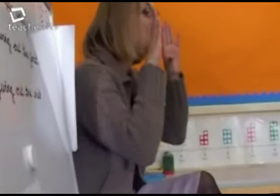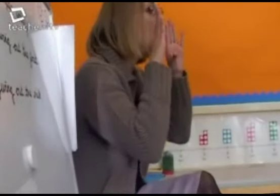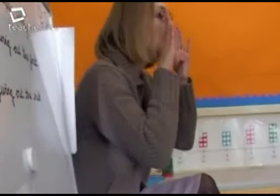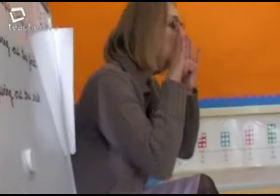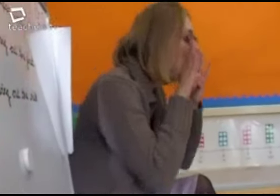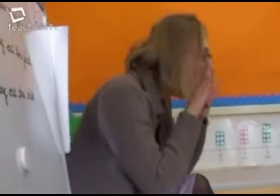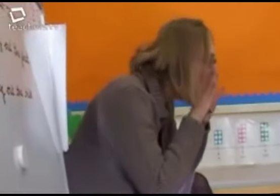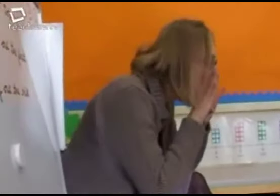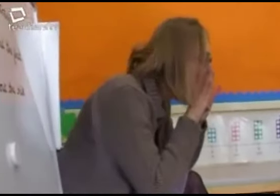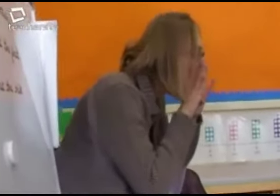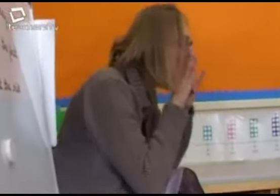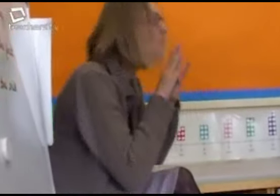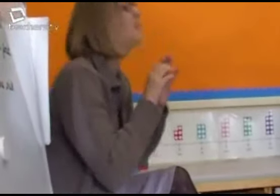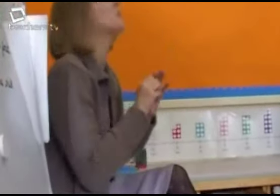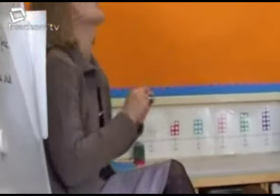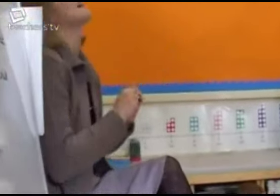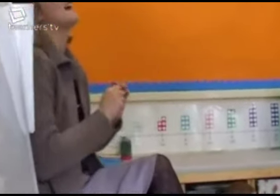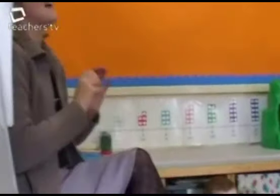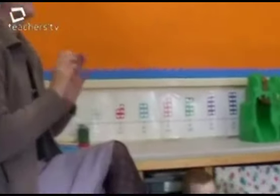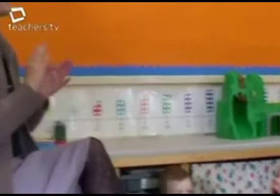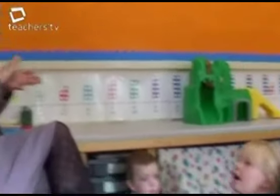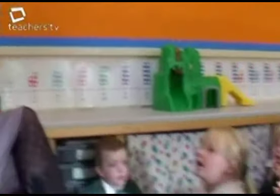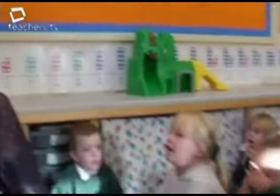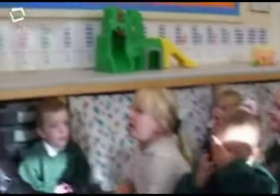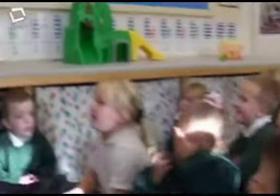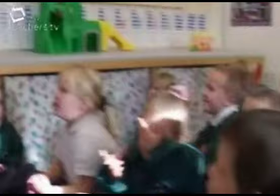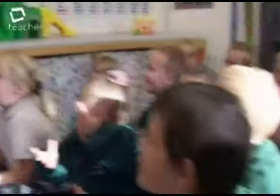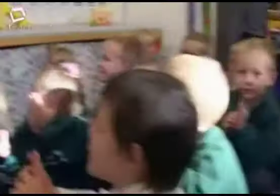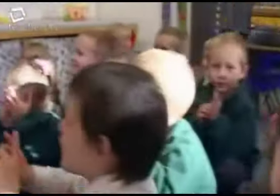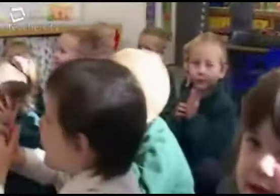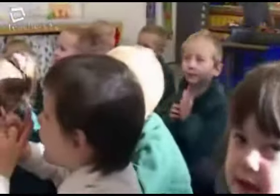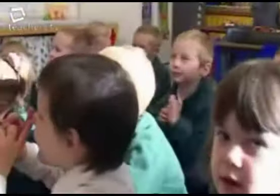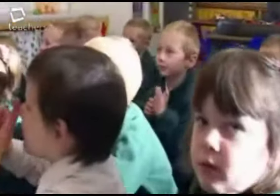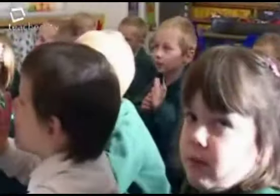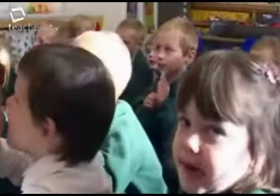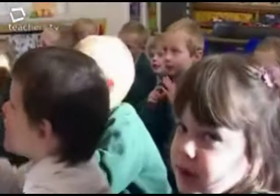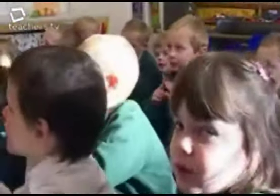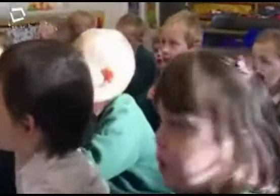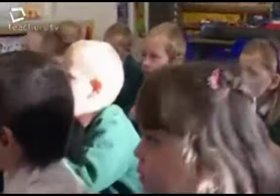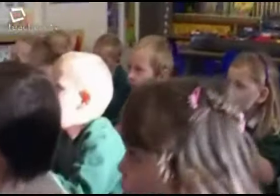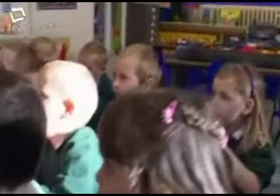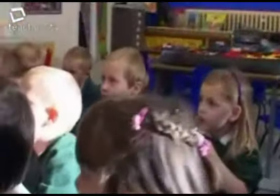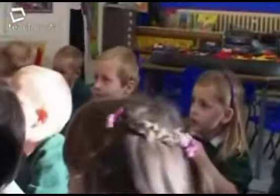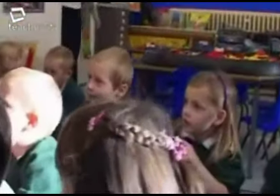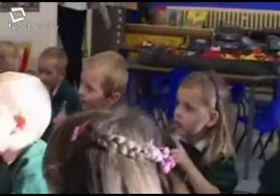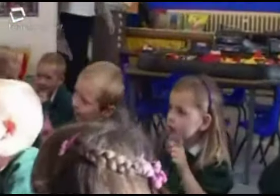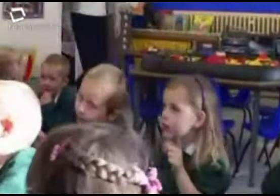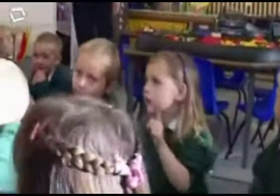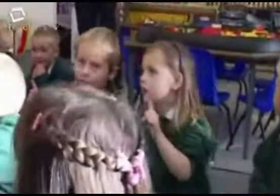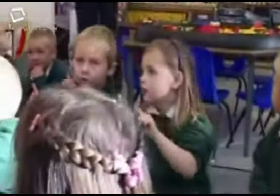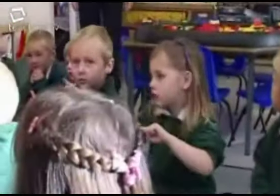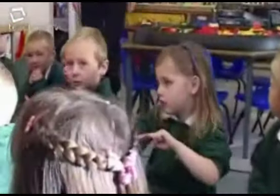said boo. Hickory dickory dock, tick